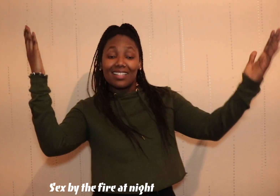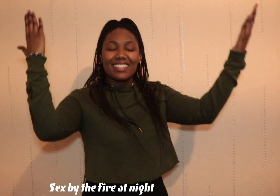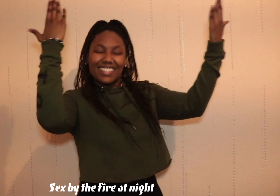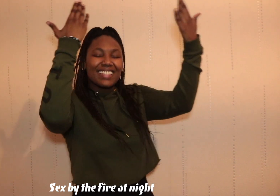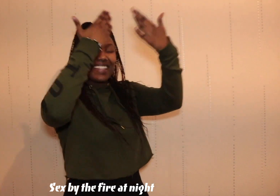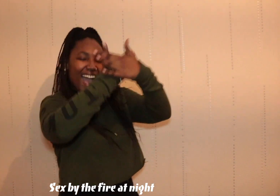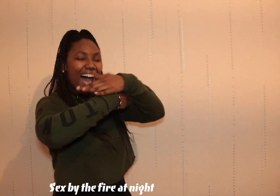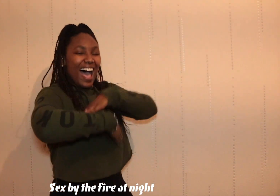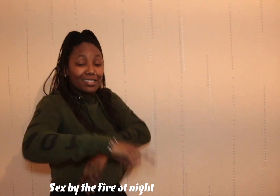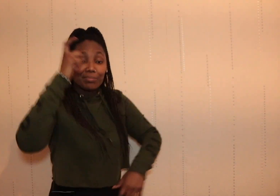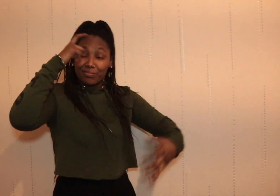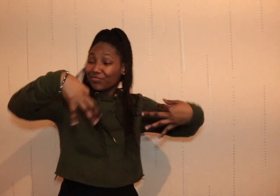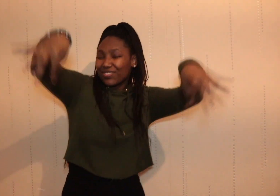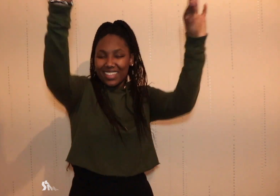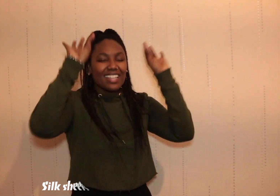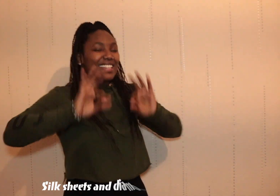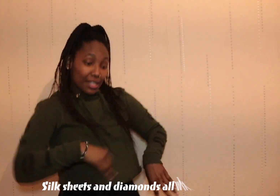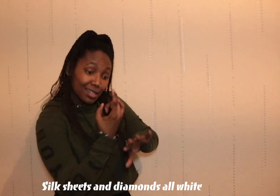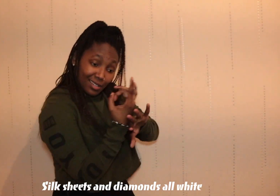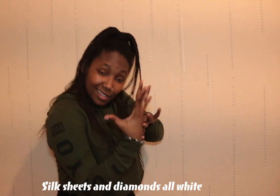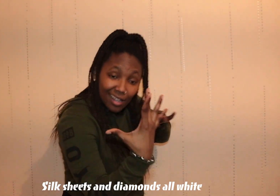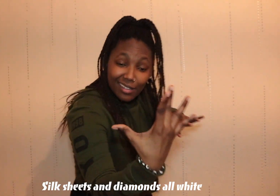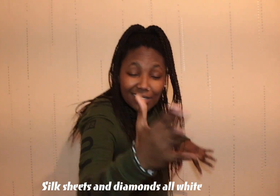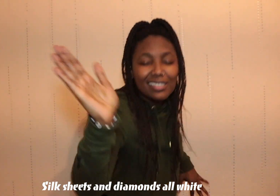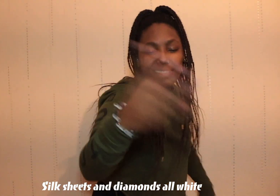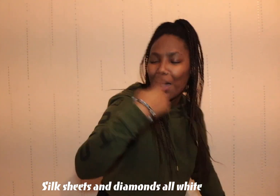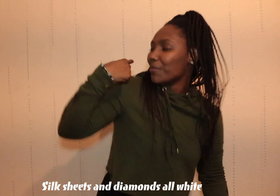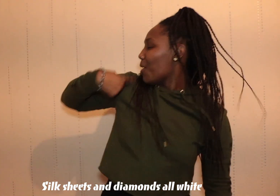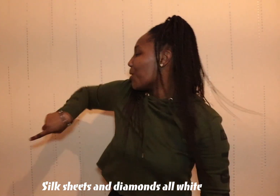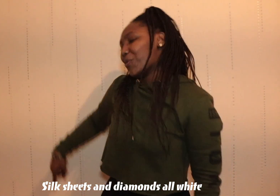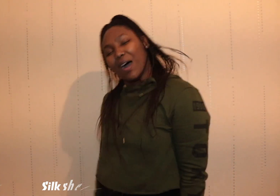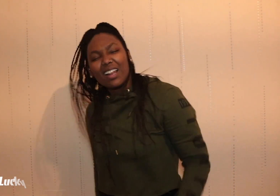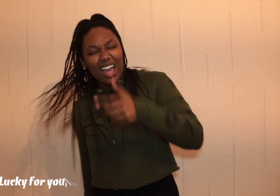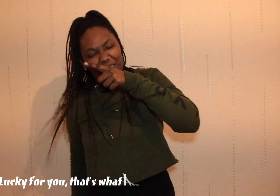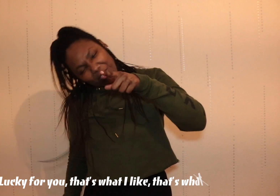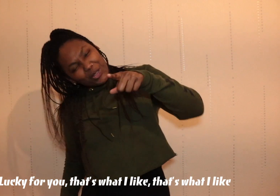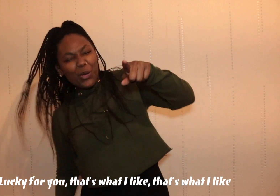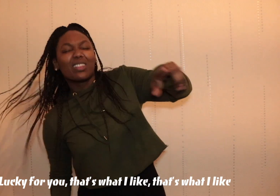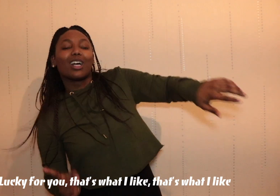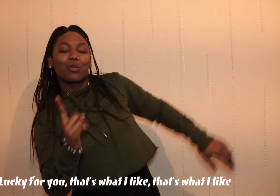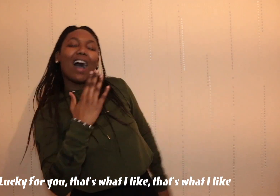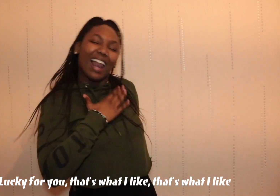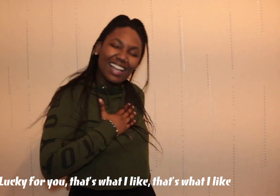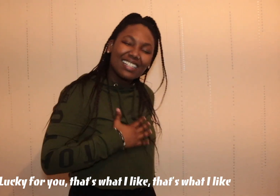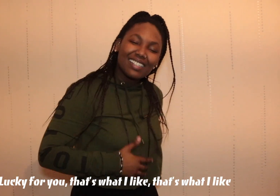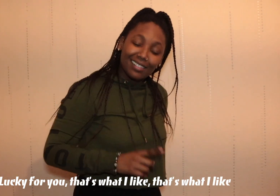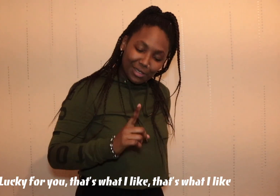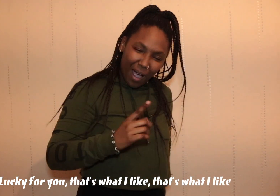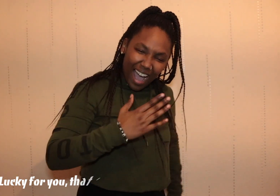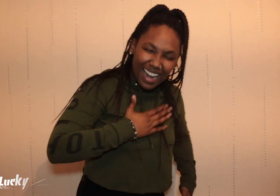at night Silk sheets and diamonds all white Lucky for you That's what I like That's what I